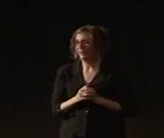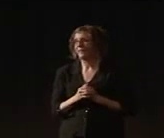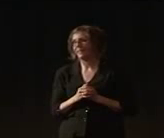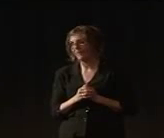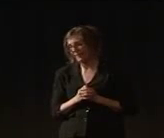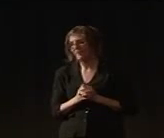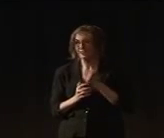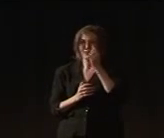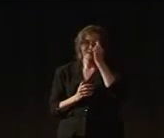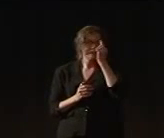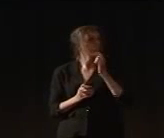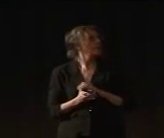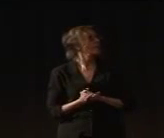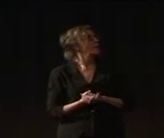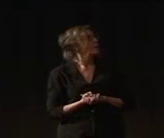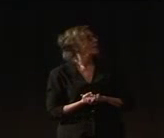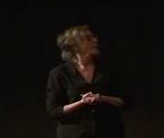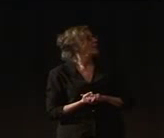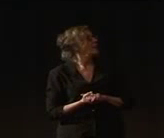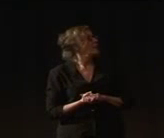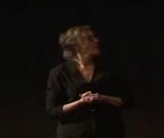of the many painters of a painting, actually.